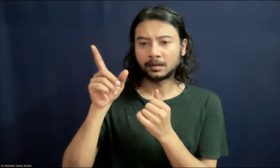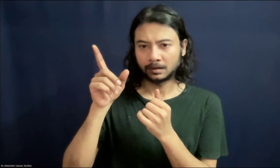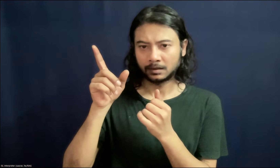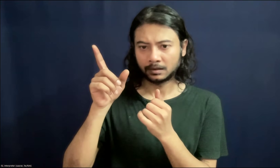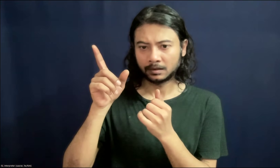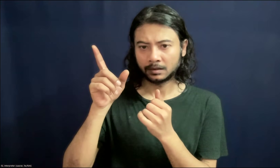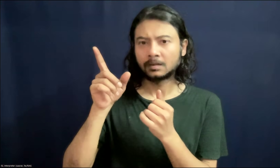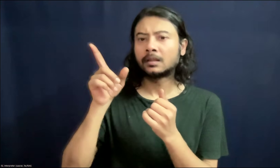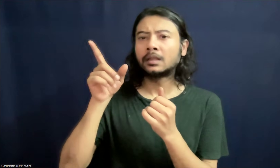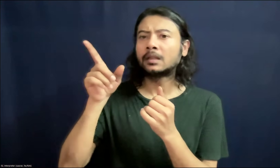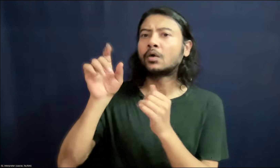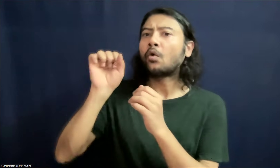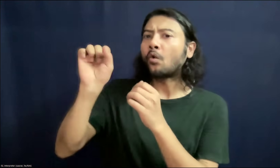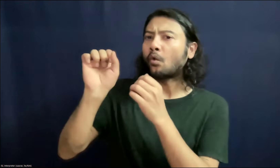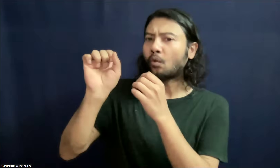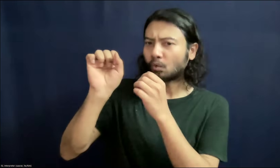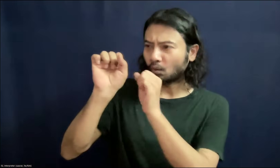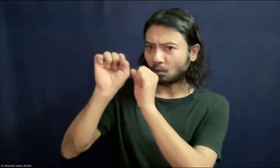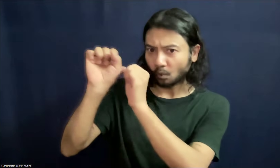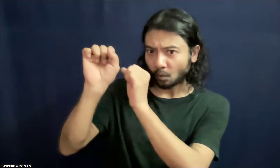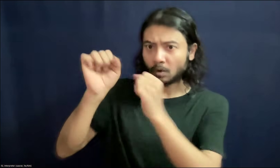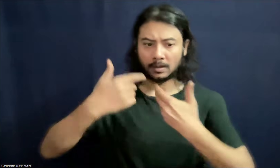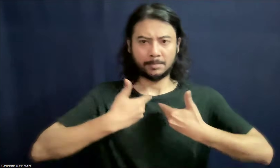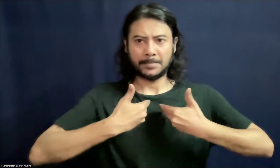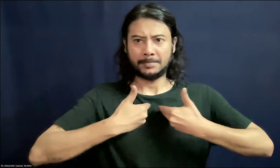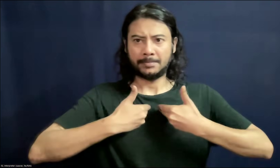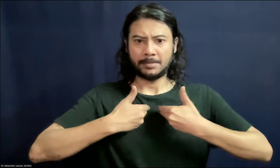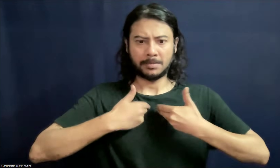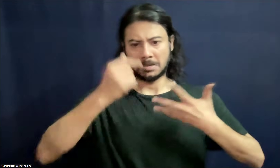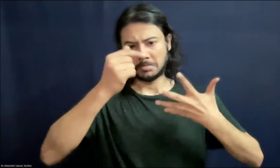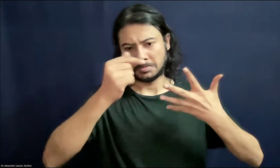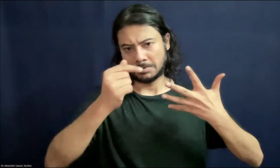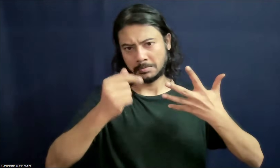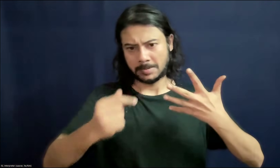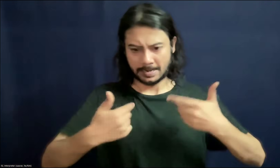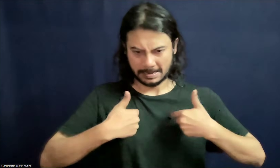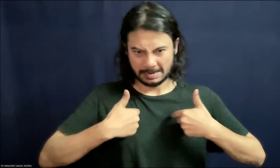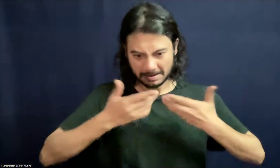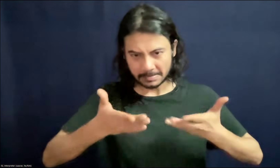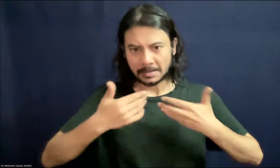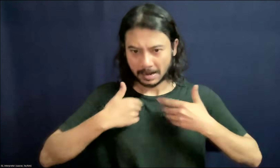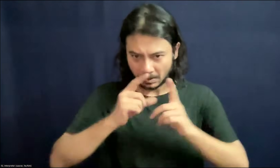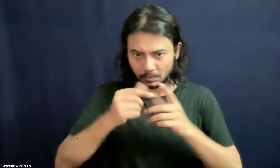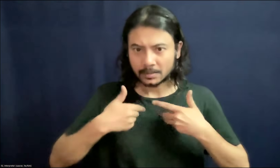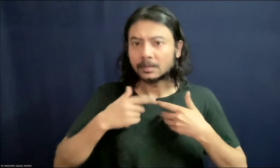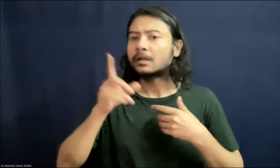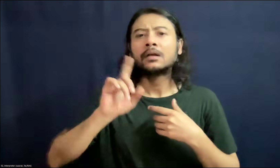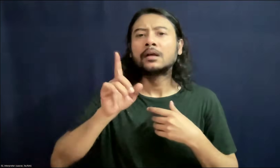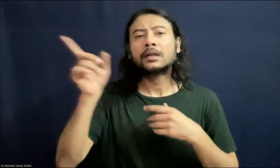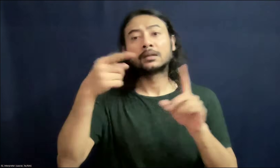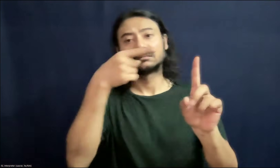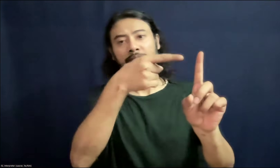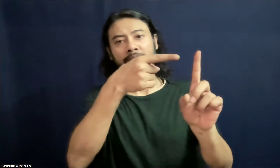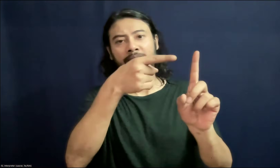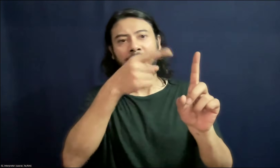as Paramatma. No, he's always talking as if he's talking about a third person. He's saying Paramatma does this, Paramatma does this, Paramatma